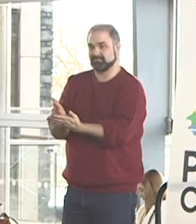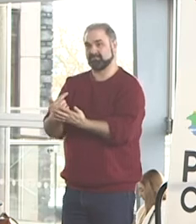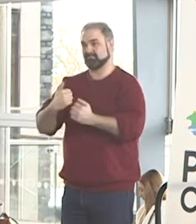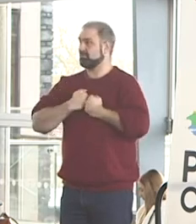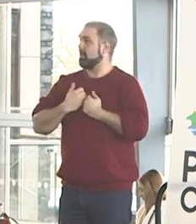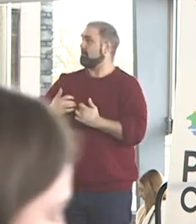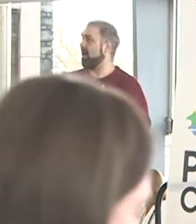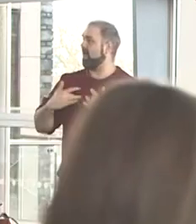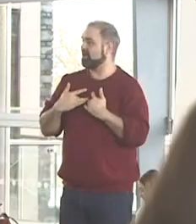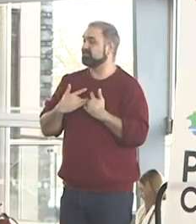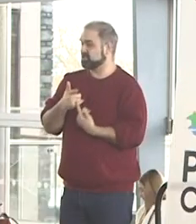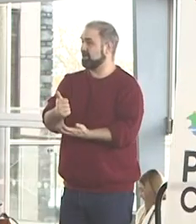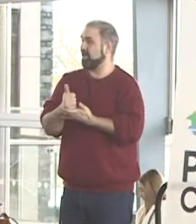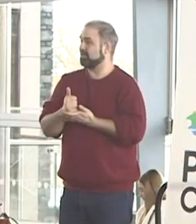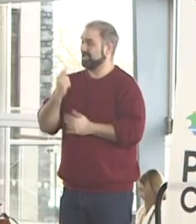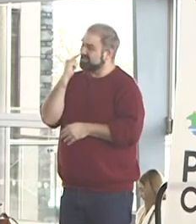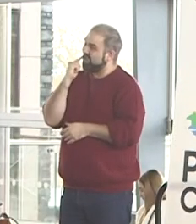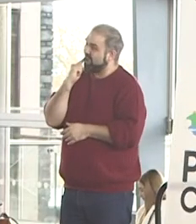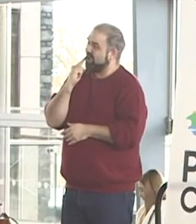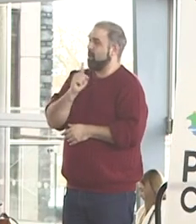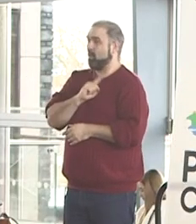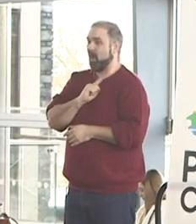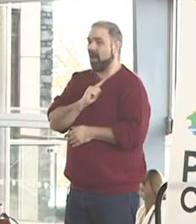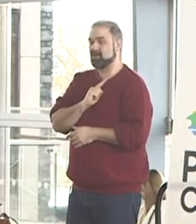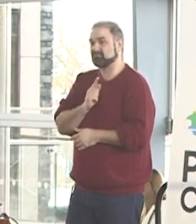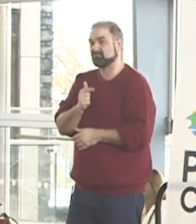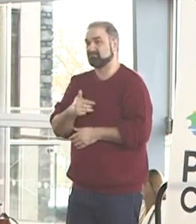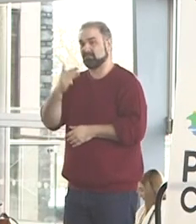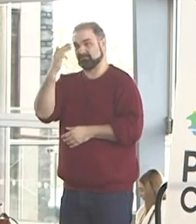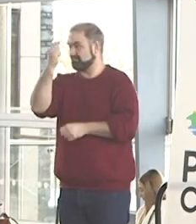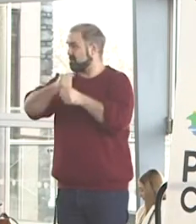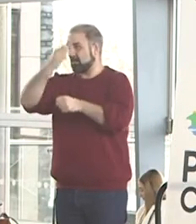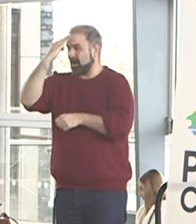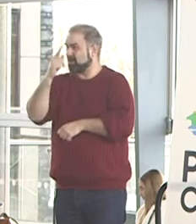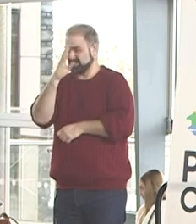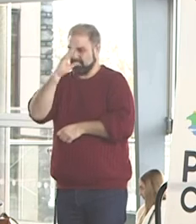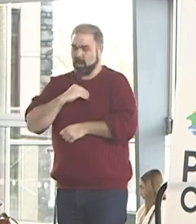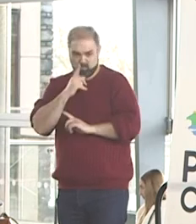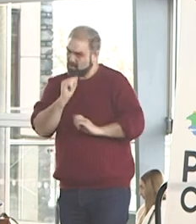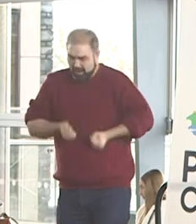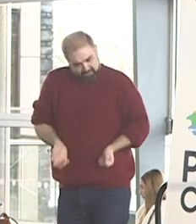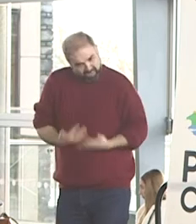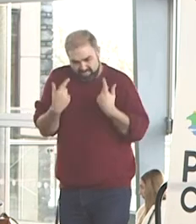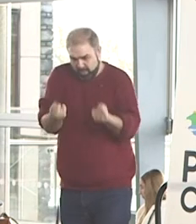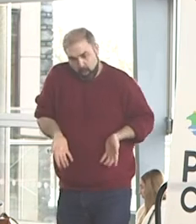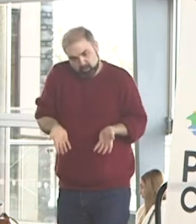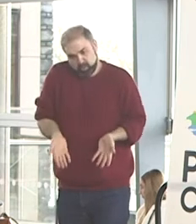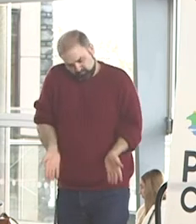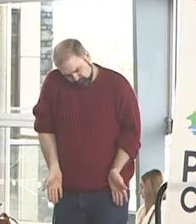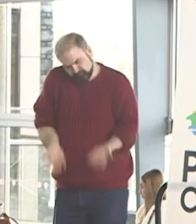my life an awful lot easier because my nan did what I wanted to, and she was the main influence in my life. She largely brought me up.